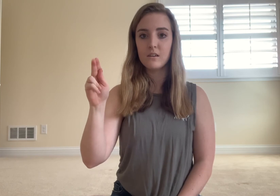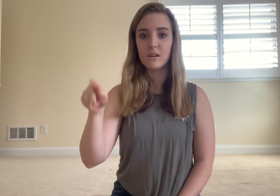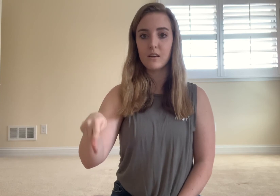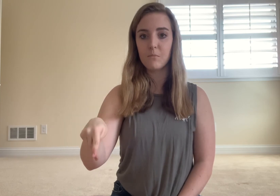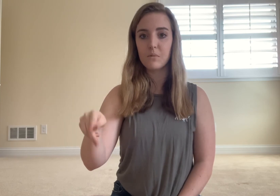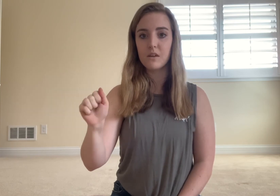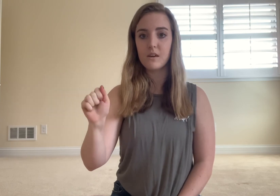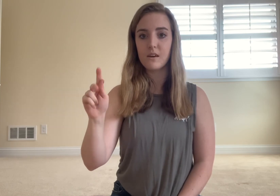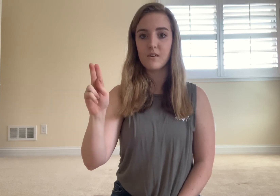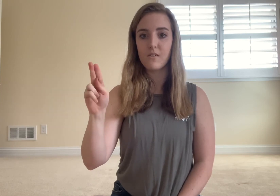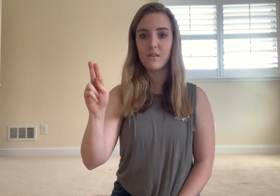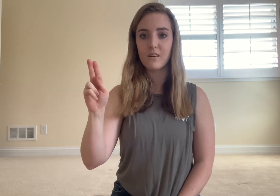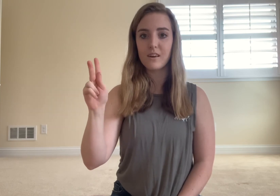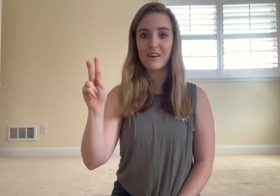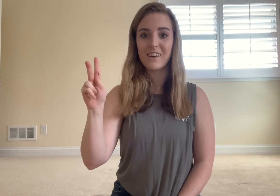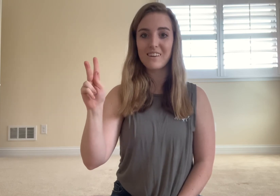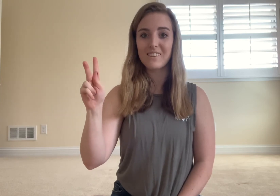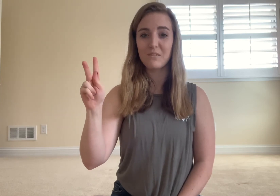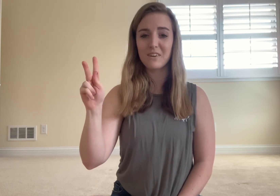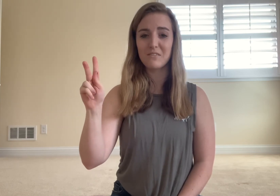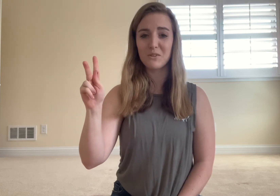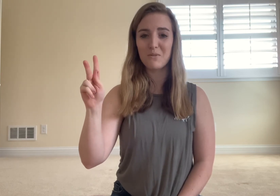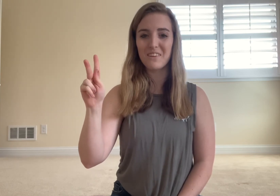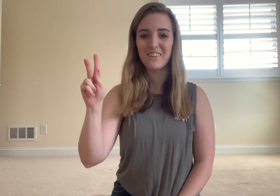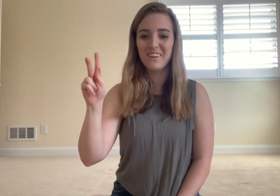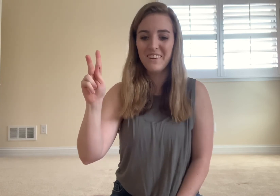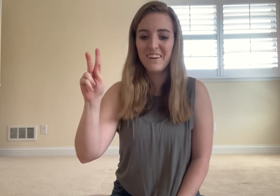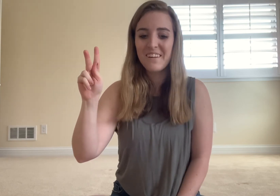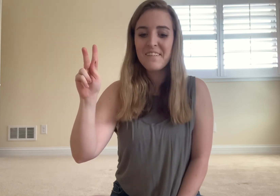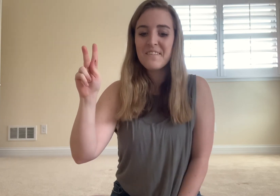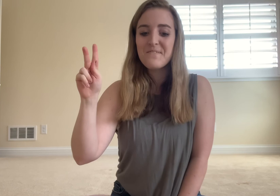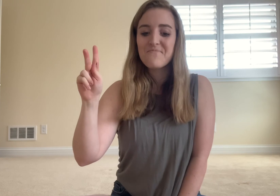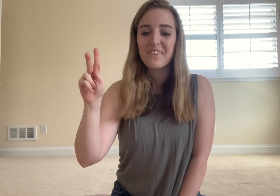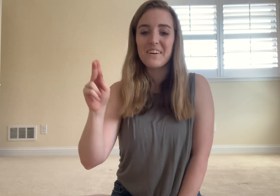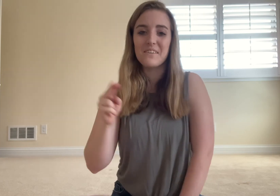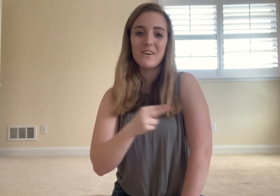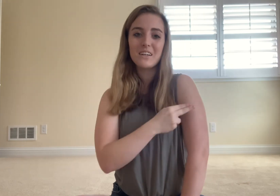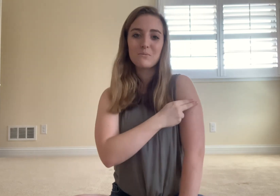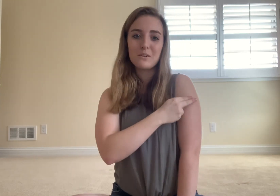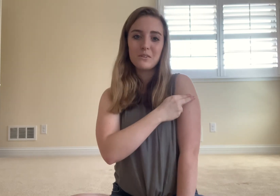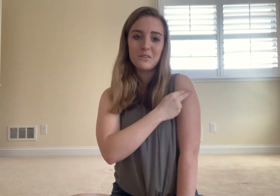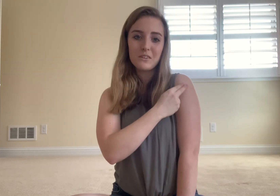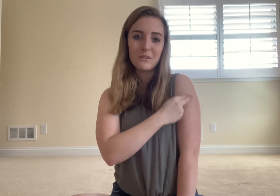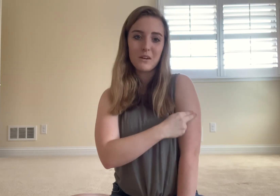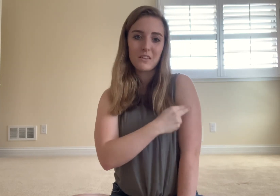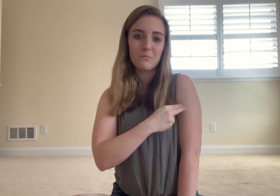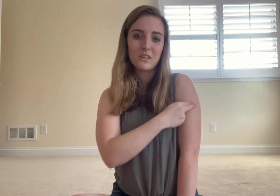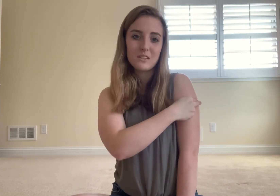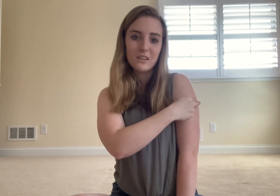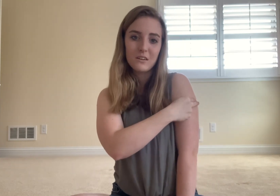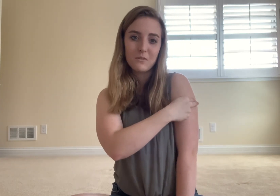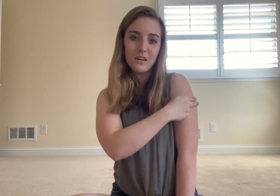again, P-A-R-K, that one I have trouble with. Hospital, you're making the plus sign with the